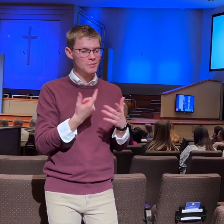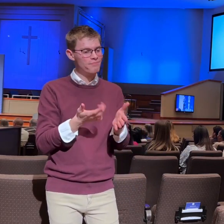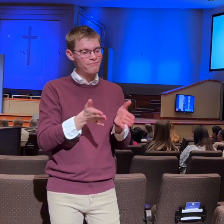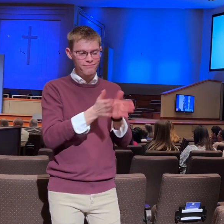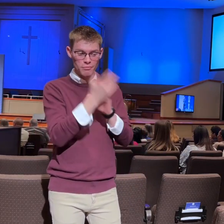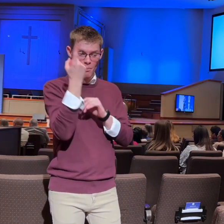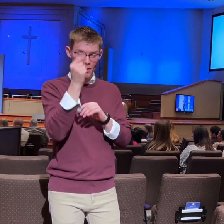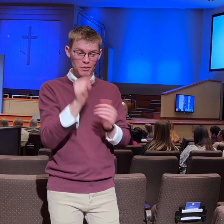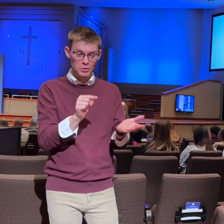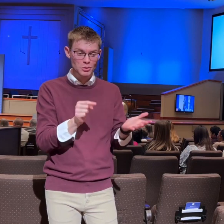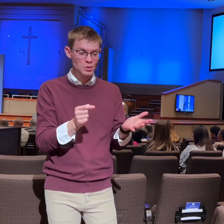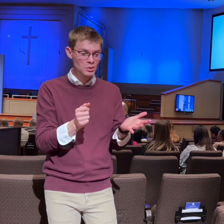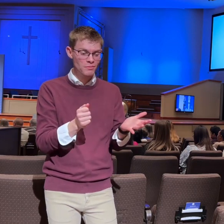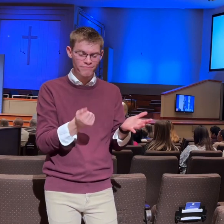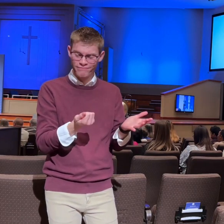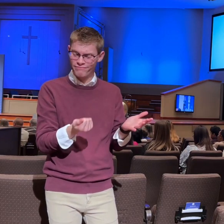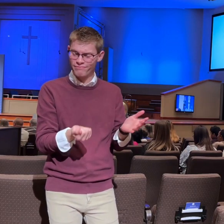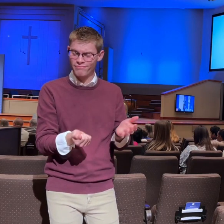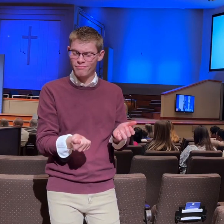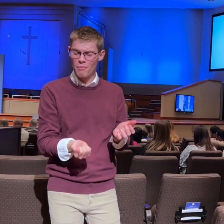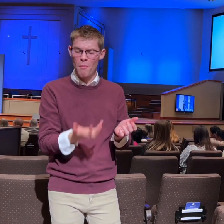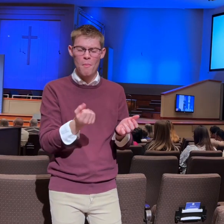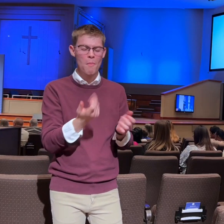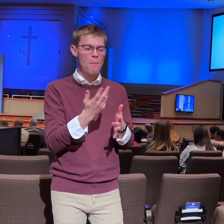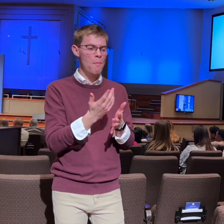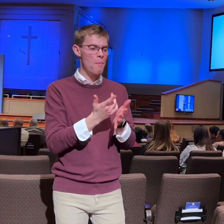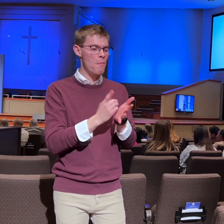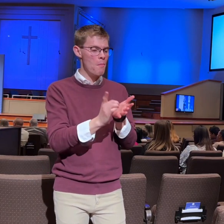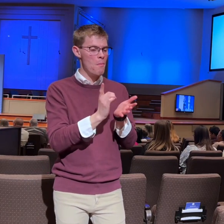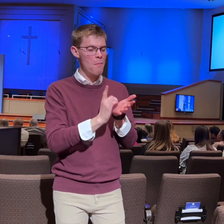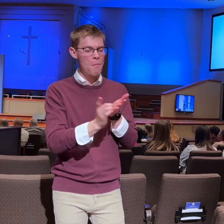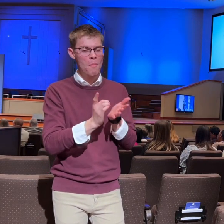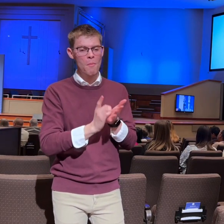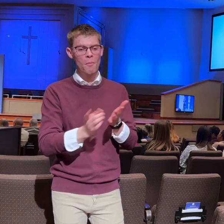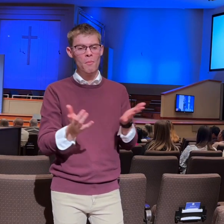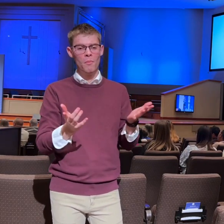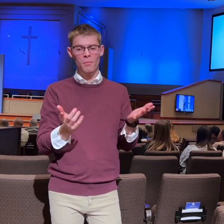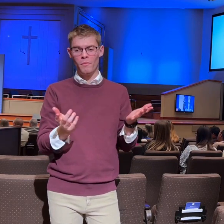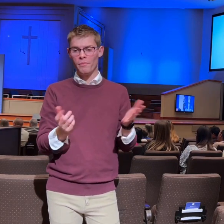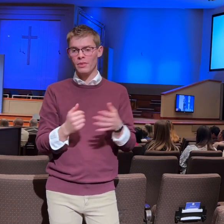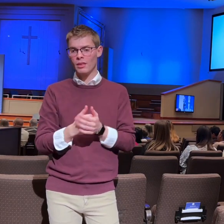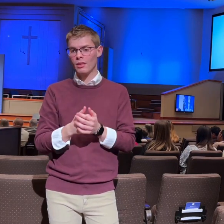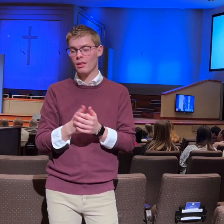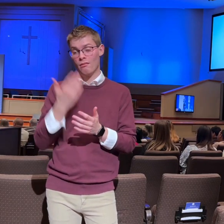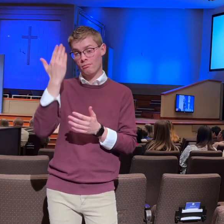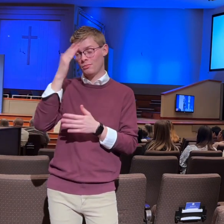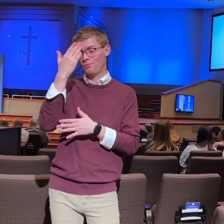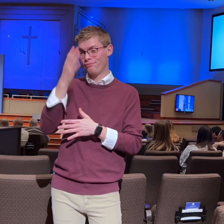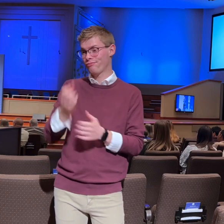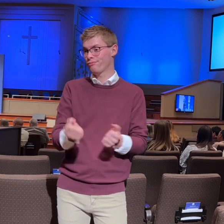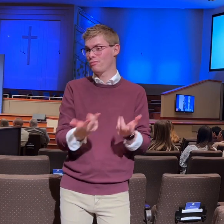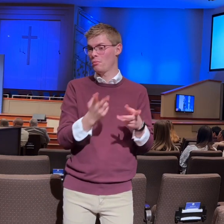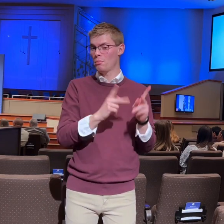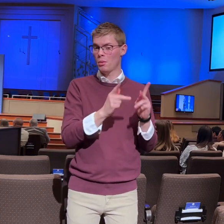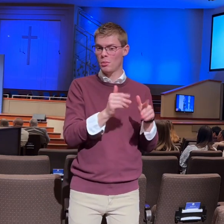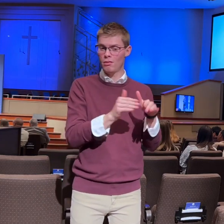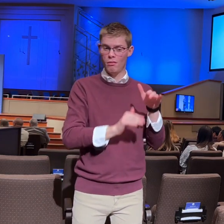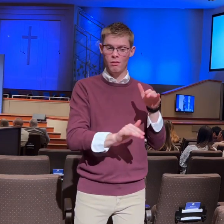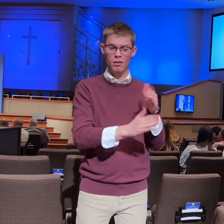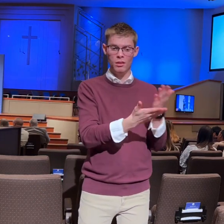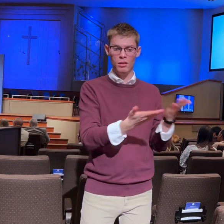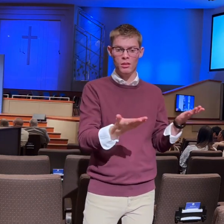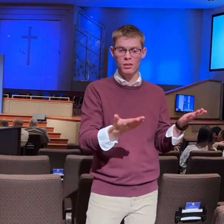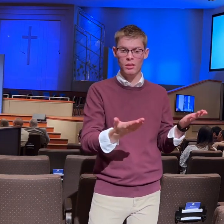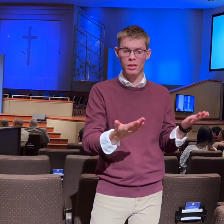weeks. Here he was, city attorney of Los Angeles. I don't know how many attorneys work for him. Played